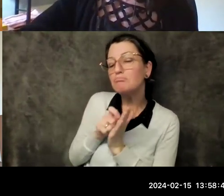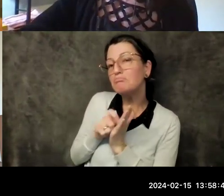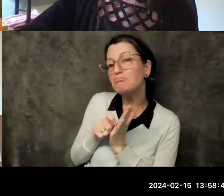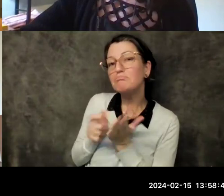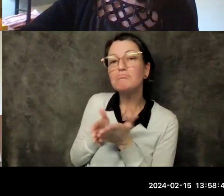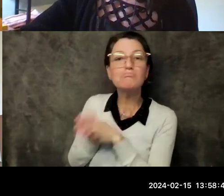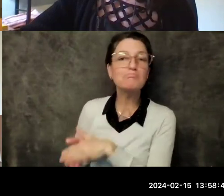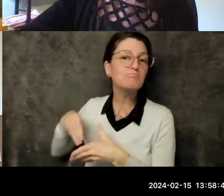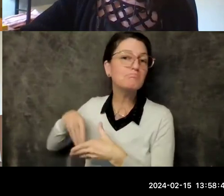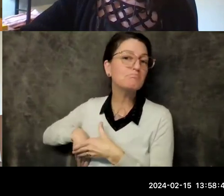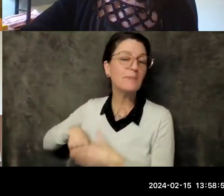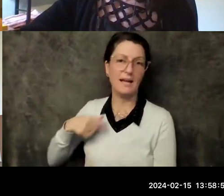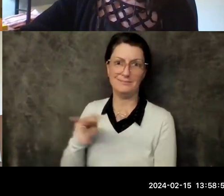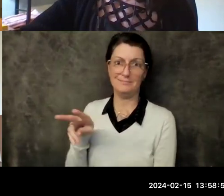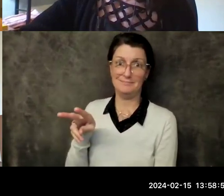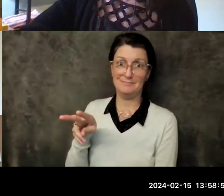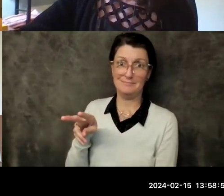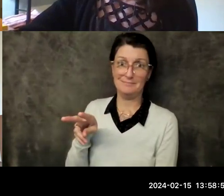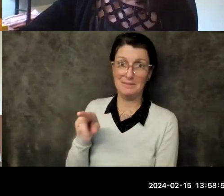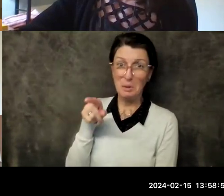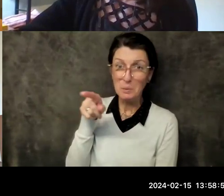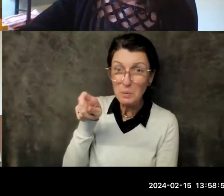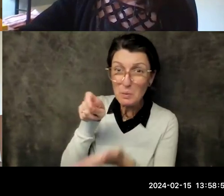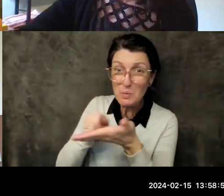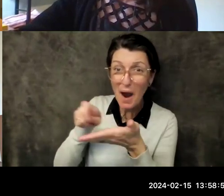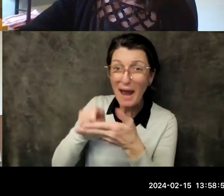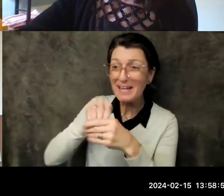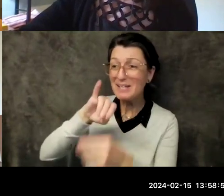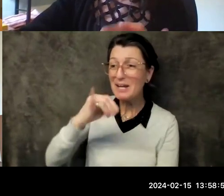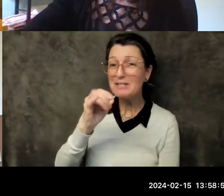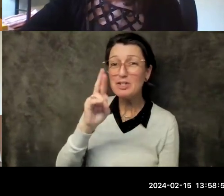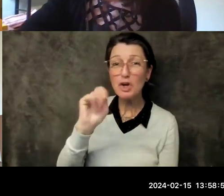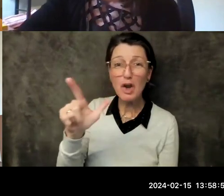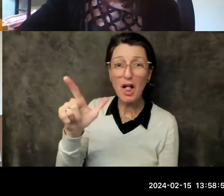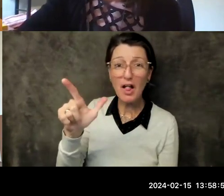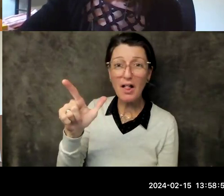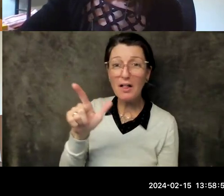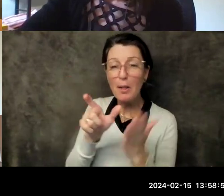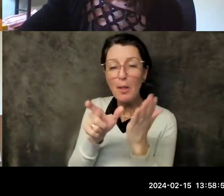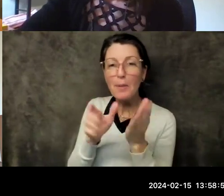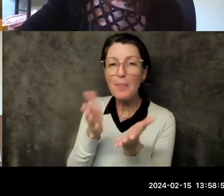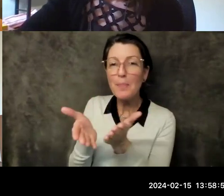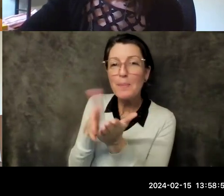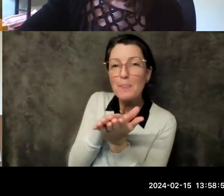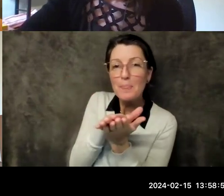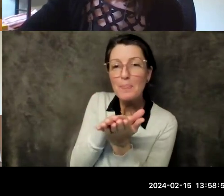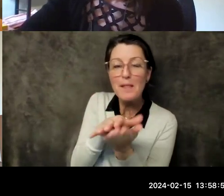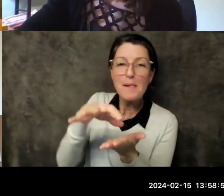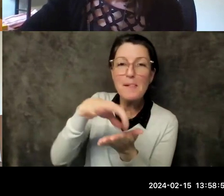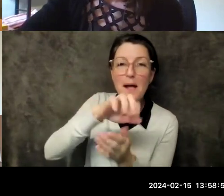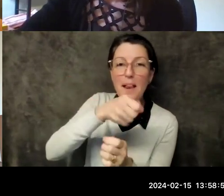that, and I was like, you think that shit's safe to write in that thing? The little chintzy lock on it, right? So I didn't